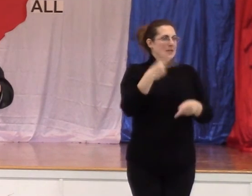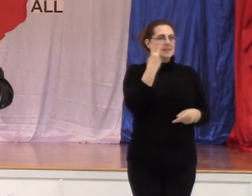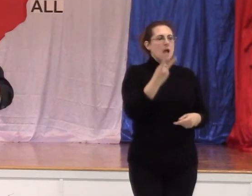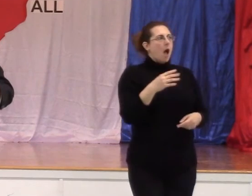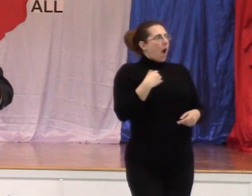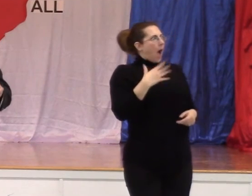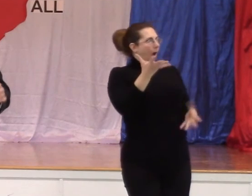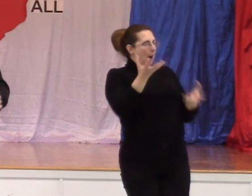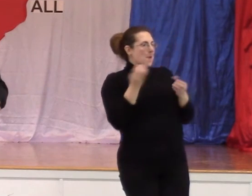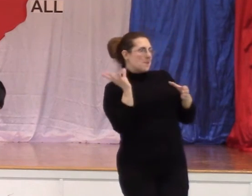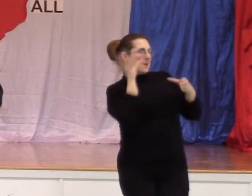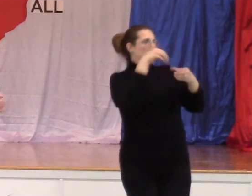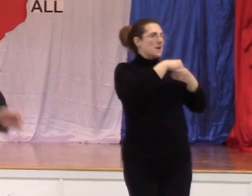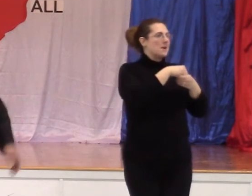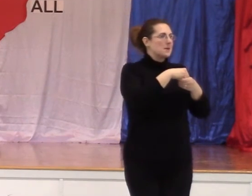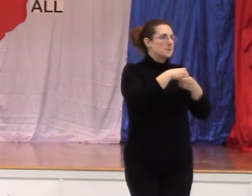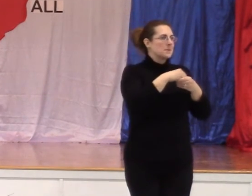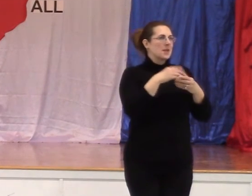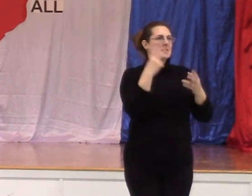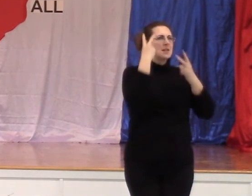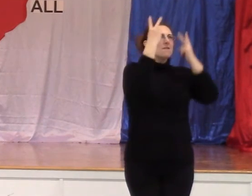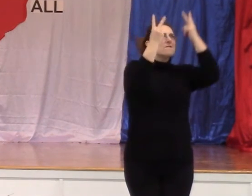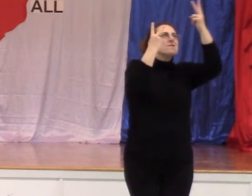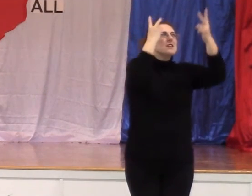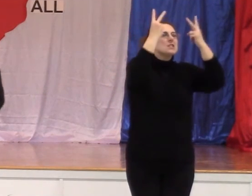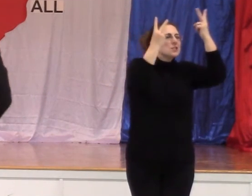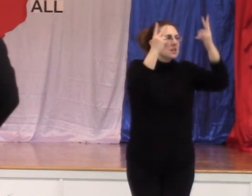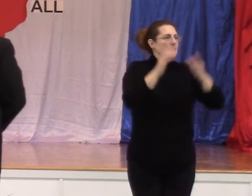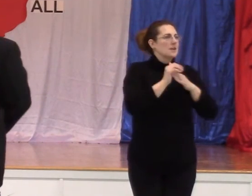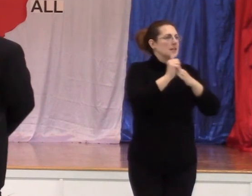Yeah. This is all the visionary leadership stuff you hear.